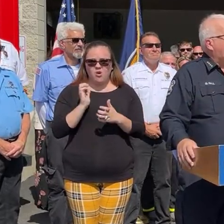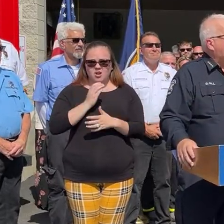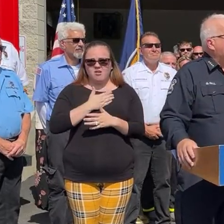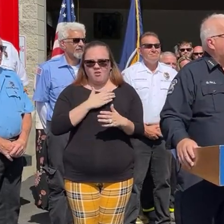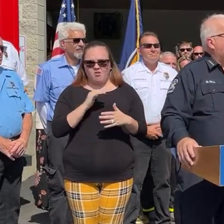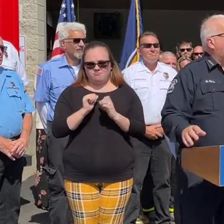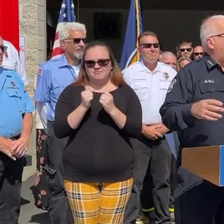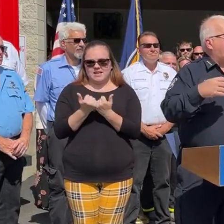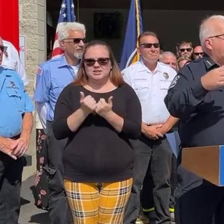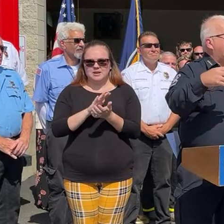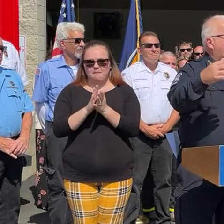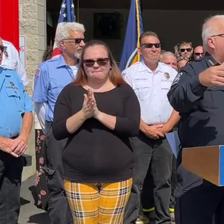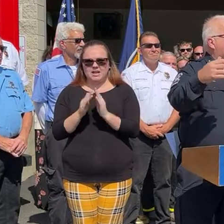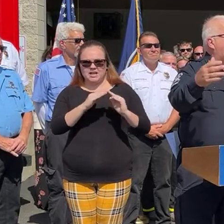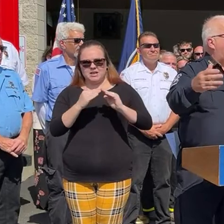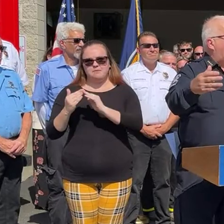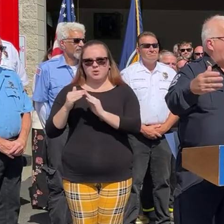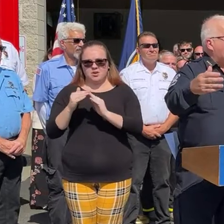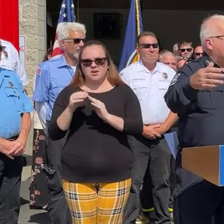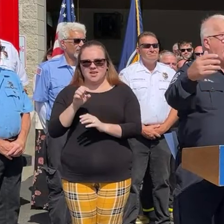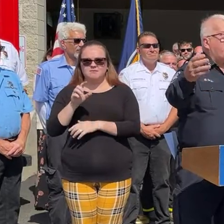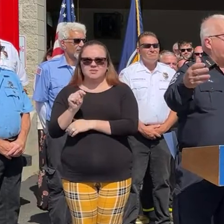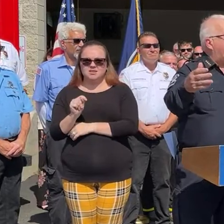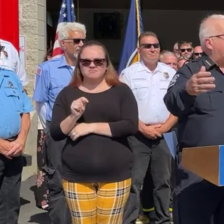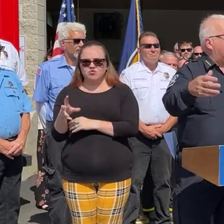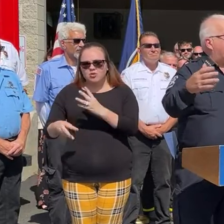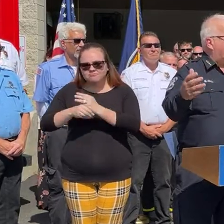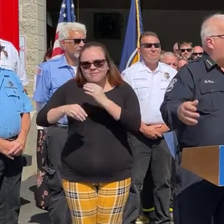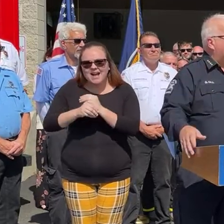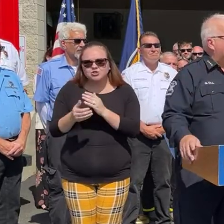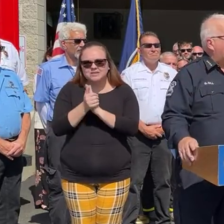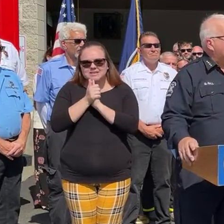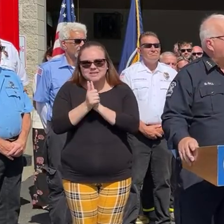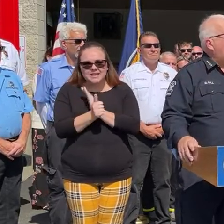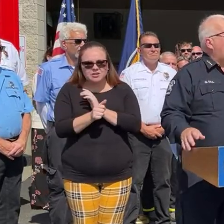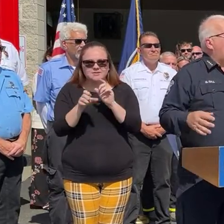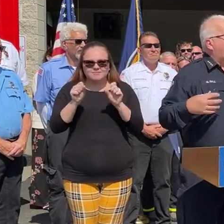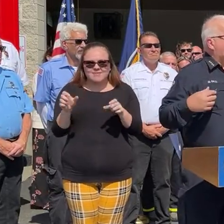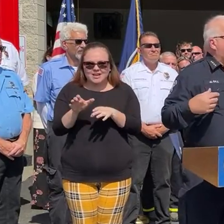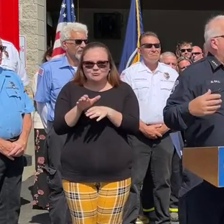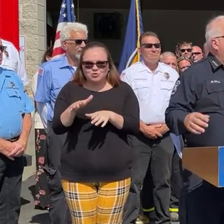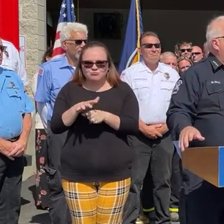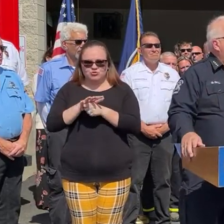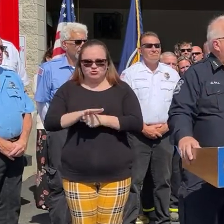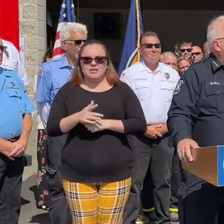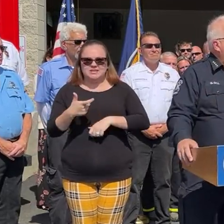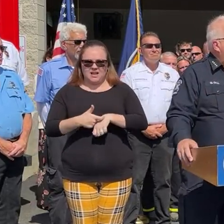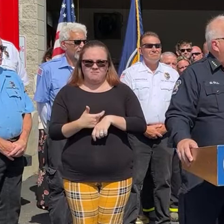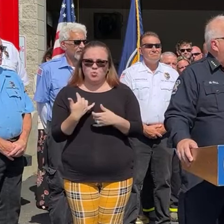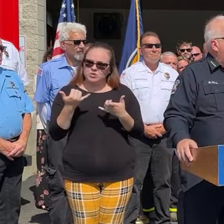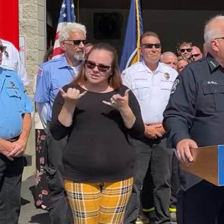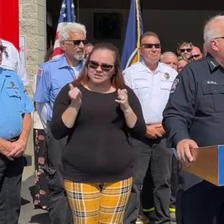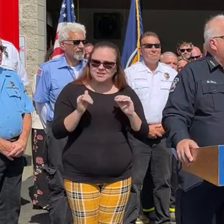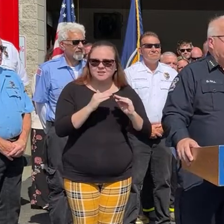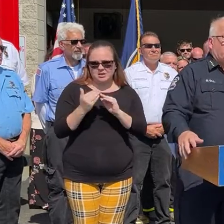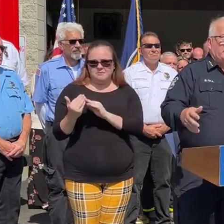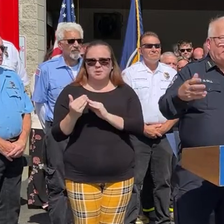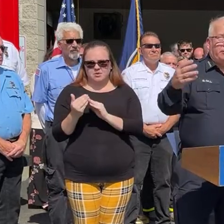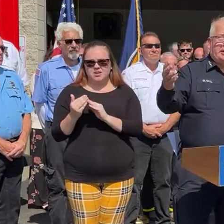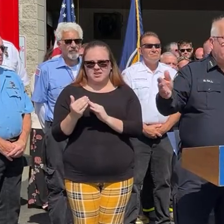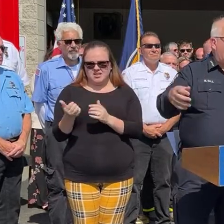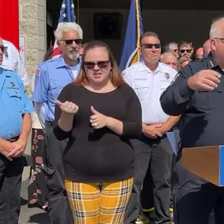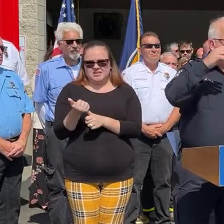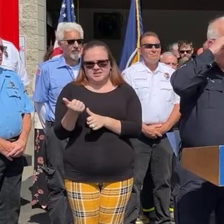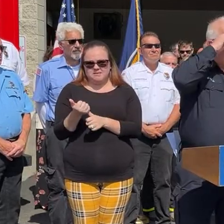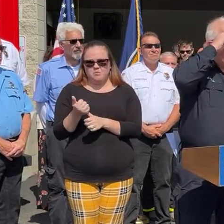paramedics. That gave them extra skills that they could practice out in the field during times of stress. We're still a community paramedic program. So if